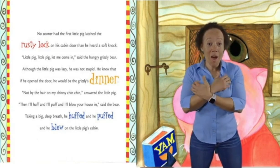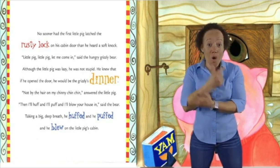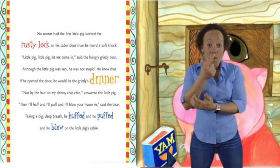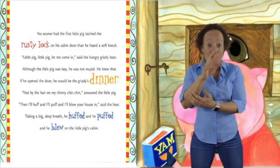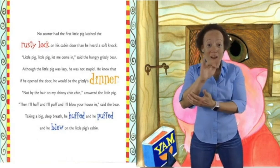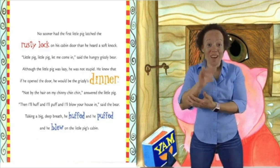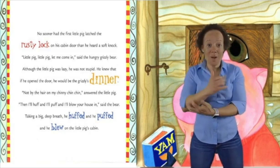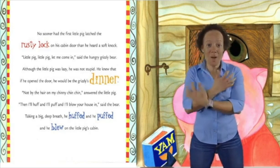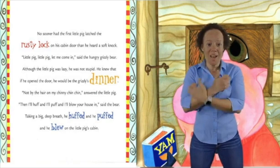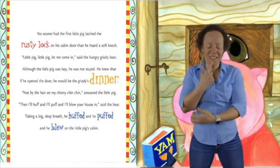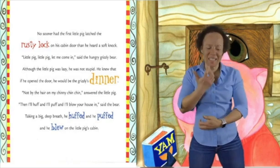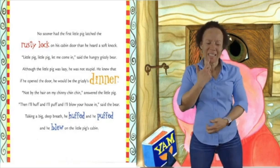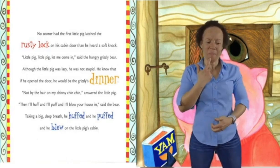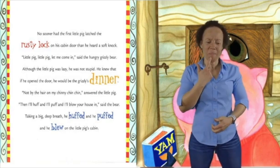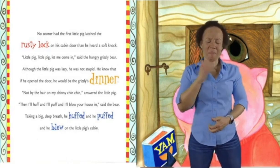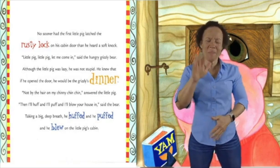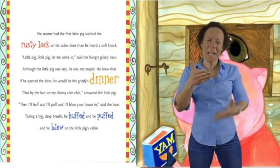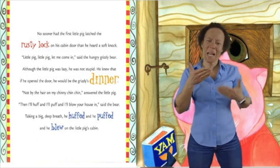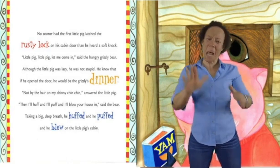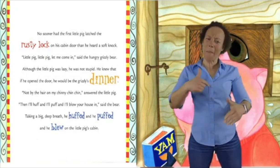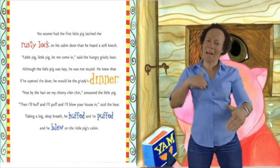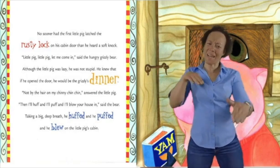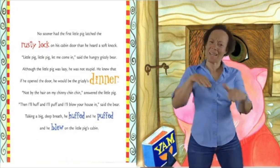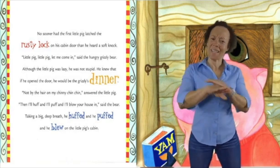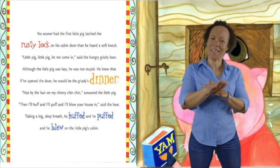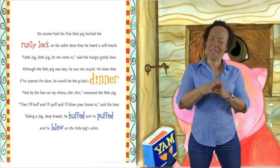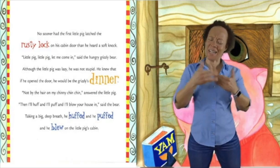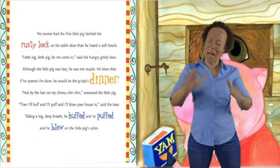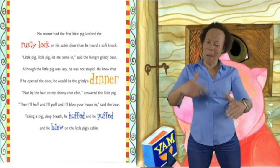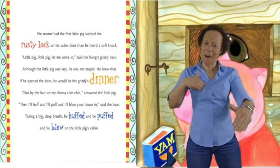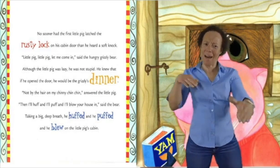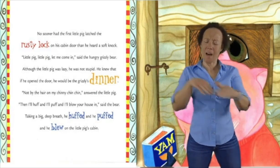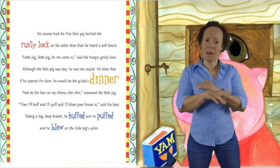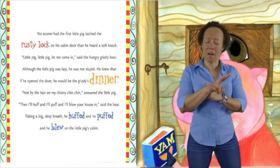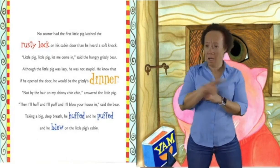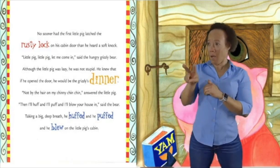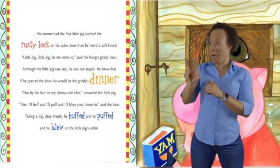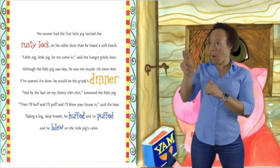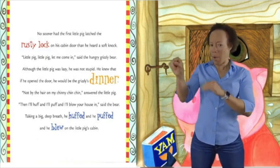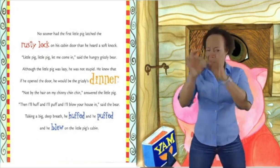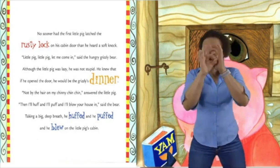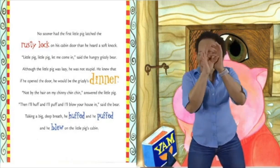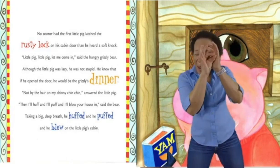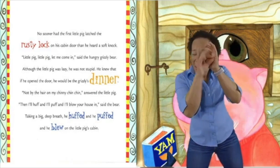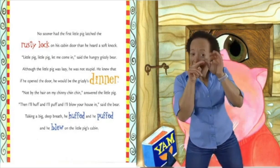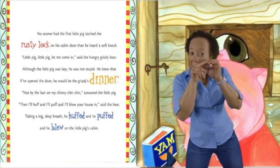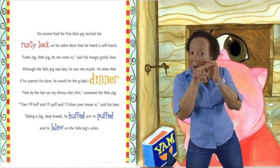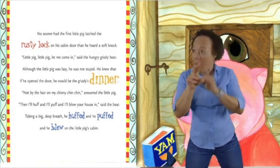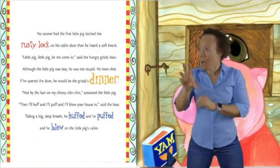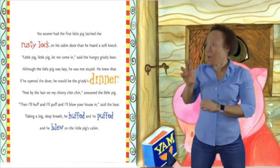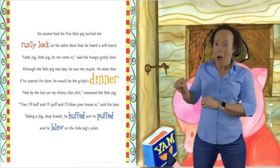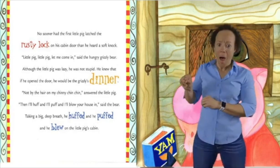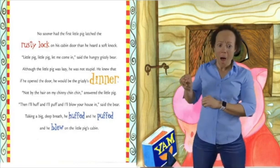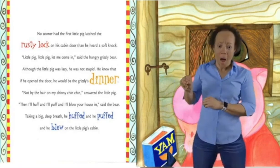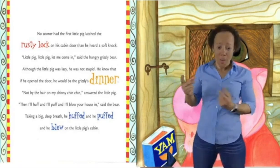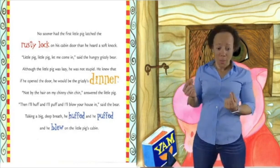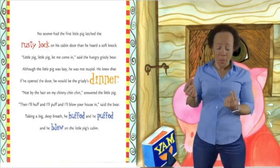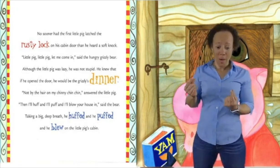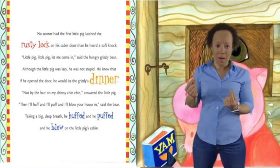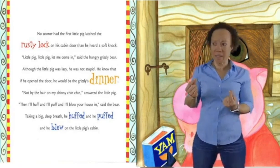not stupid. He knew that if he opened the door, he would be the grizzly's dinner. "Not by the hair on